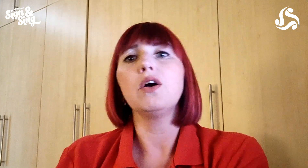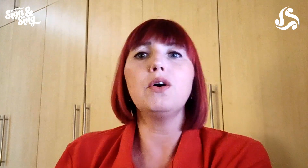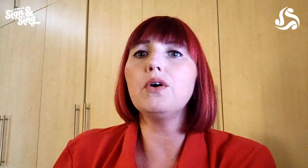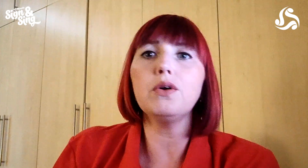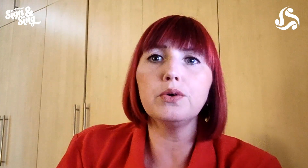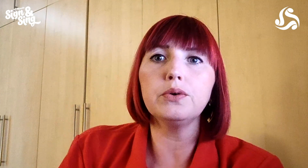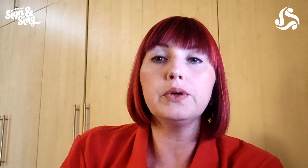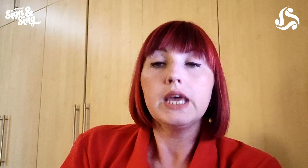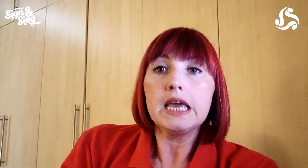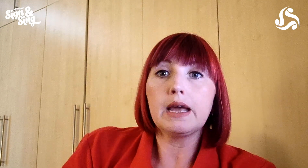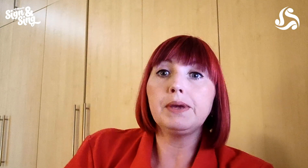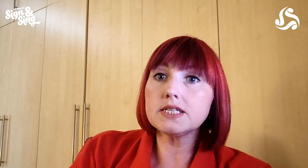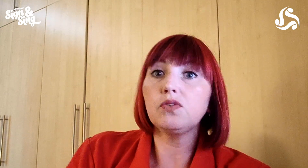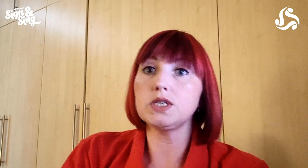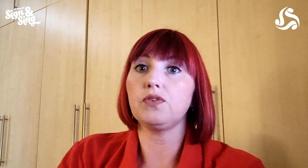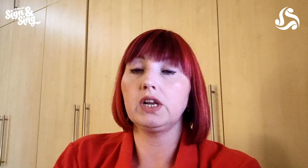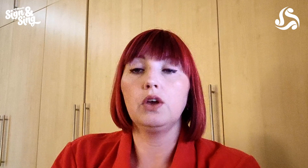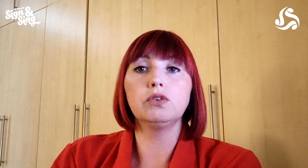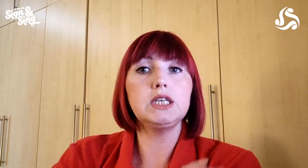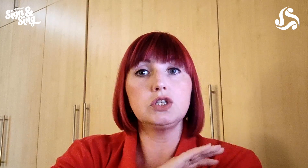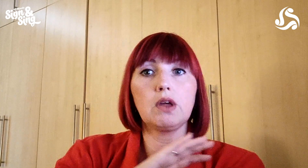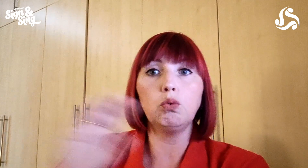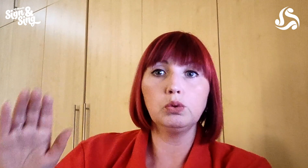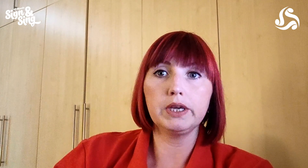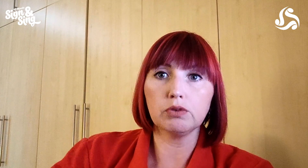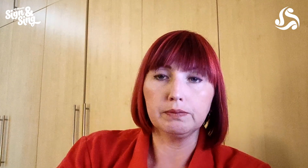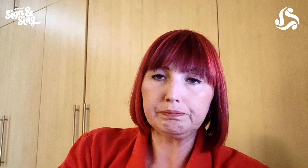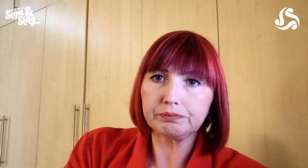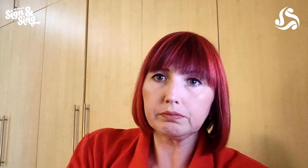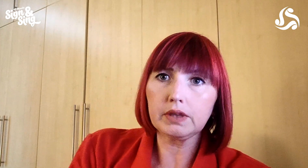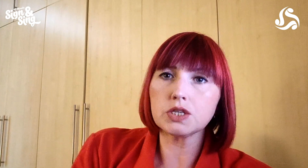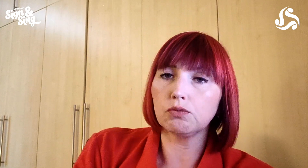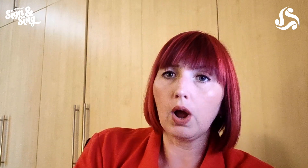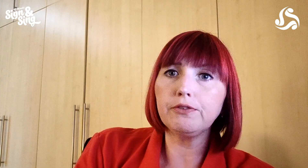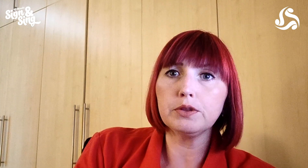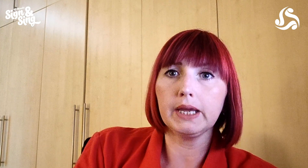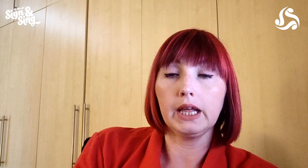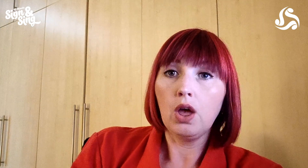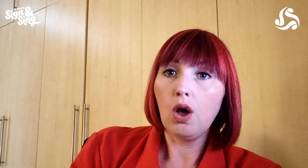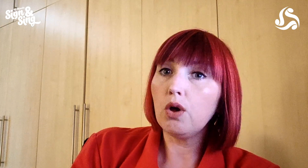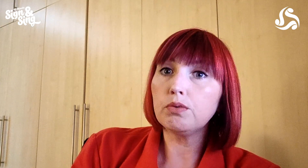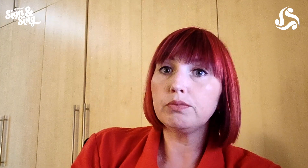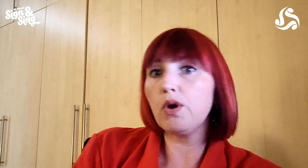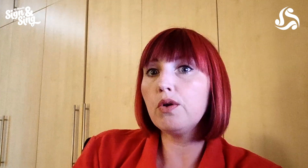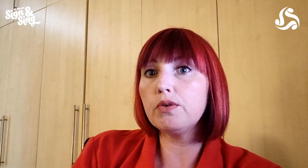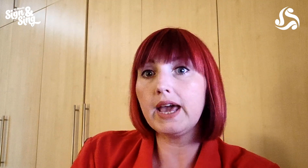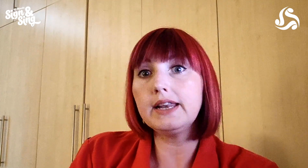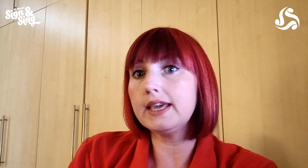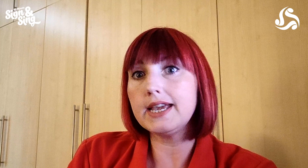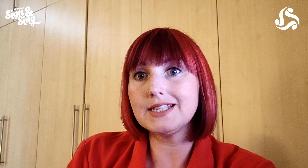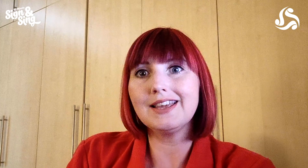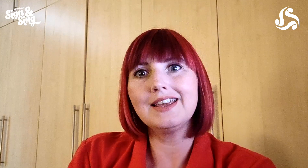someone, oh. Now, because his voice is very low, you'll need to do that all the way through. So right from the beginning,